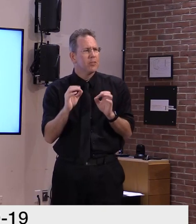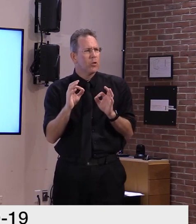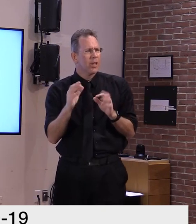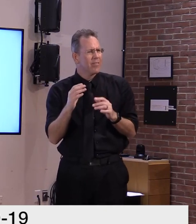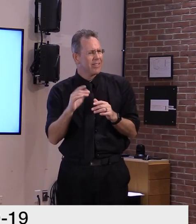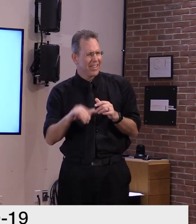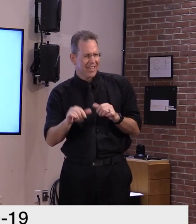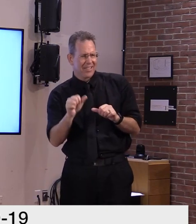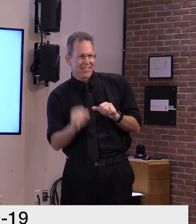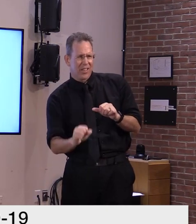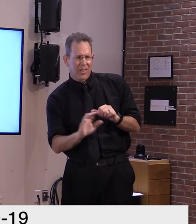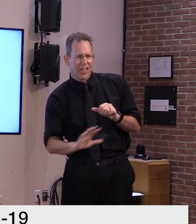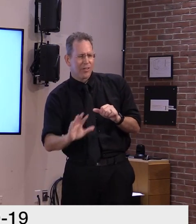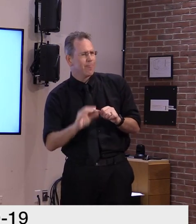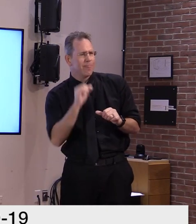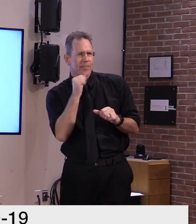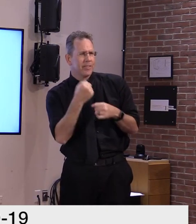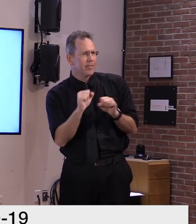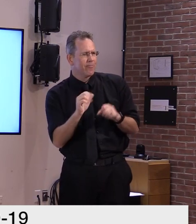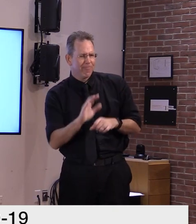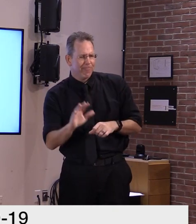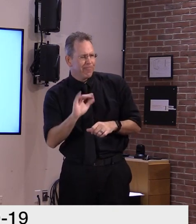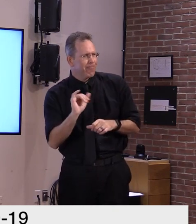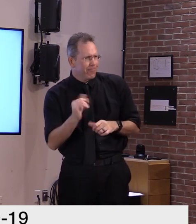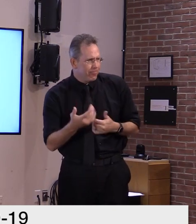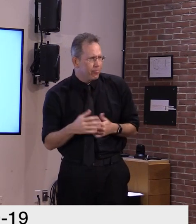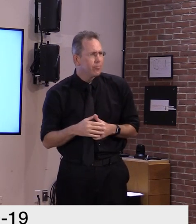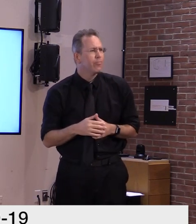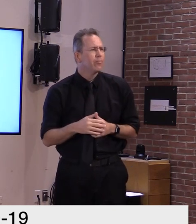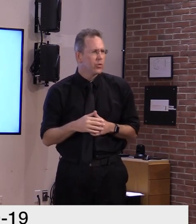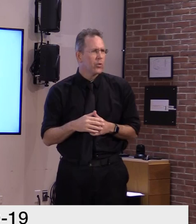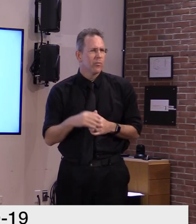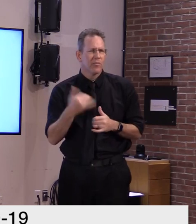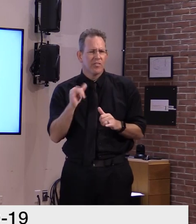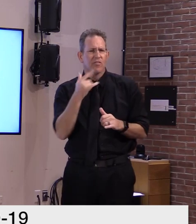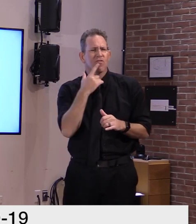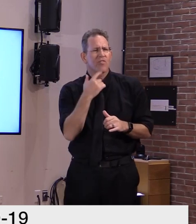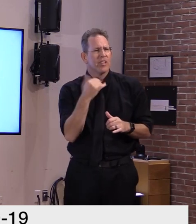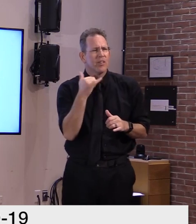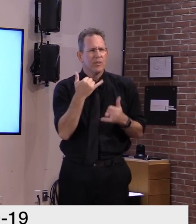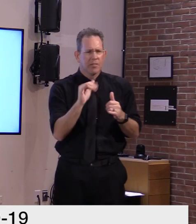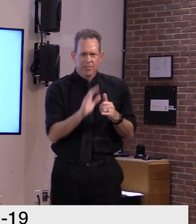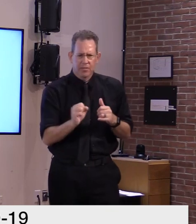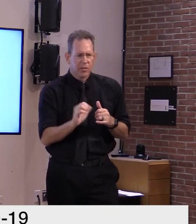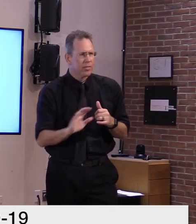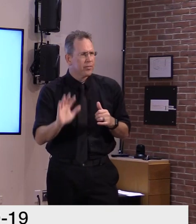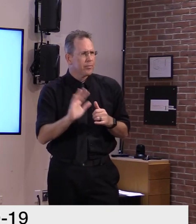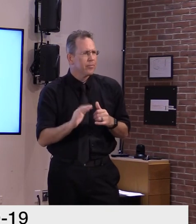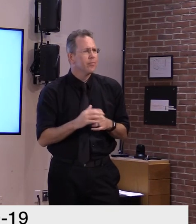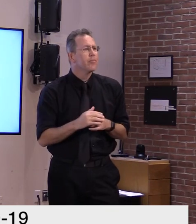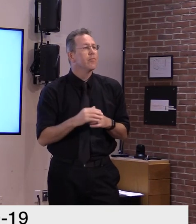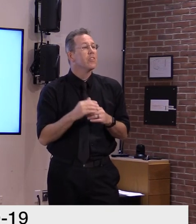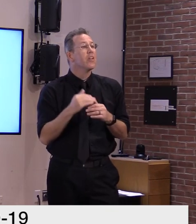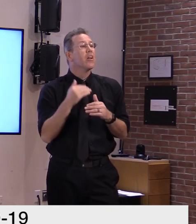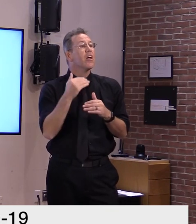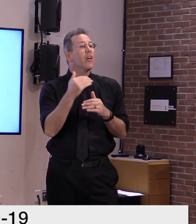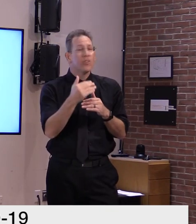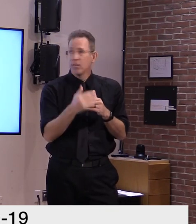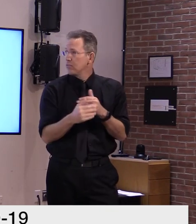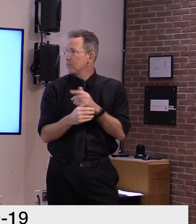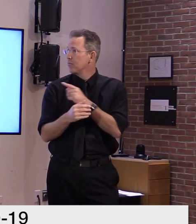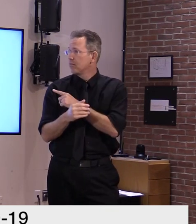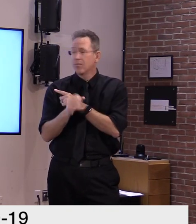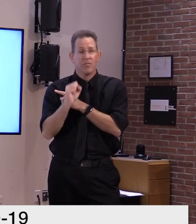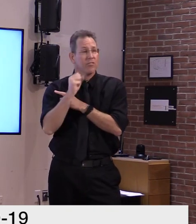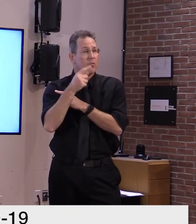they saw from the summer. They continue to be red and yellow. But again, things changed quite dramatically when we now fast forward through